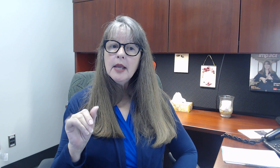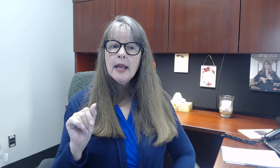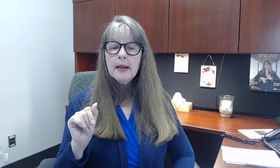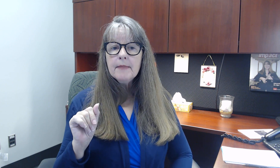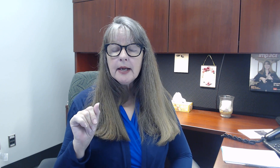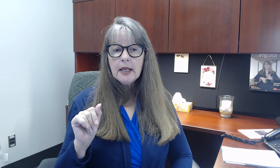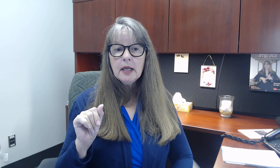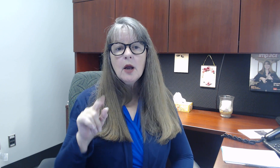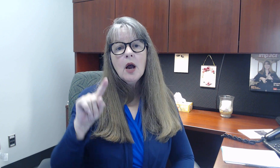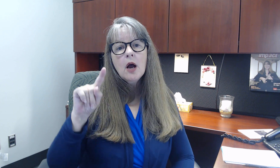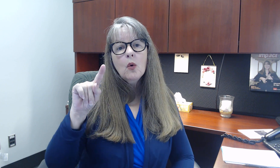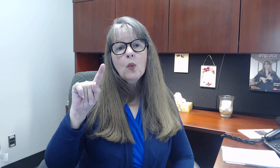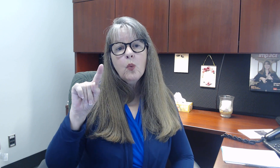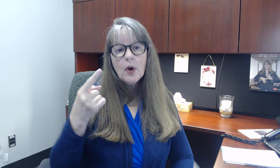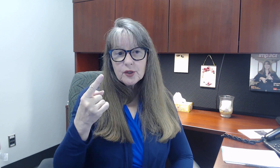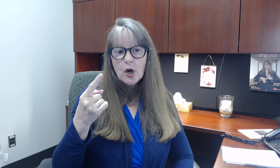In money, $1, $1,